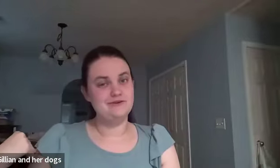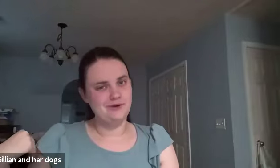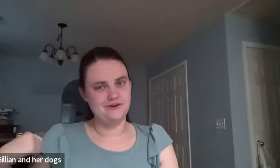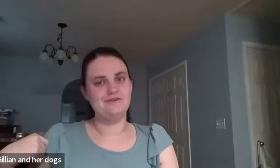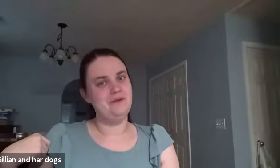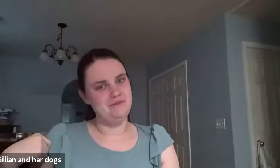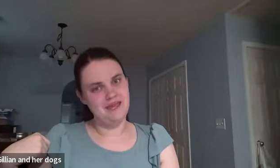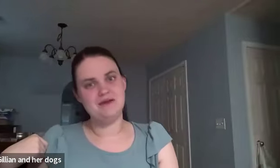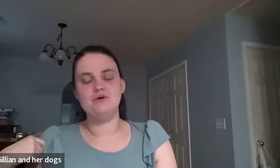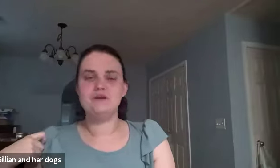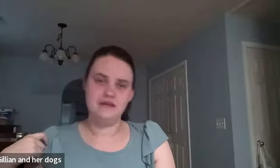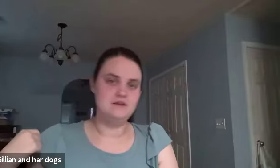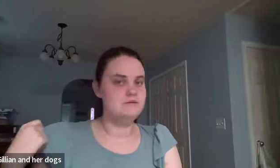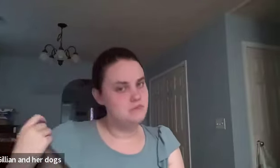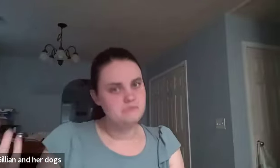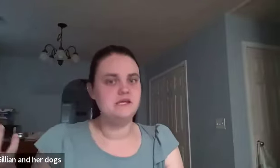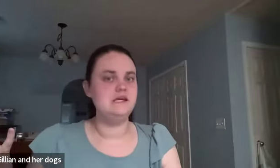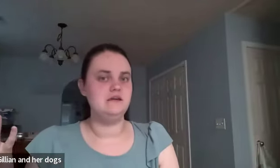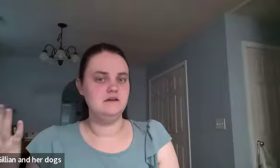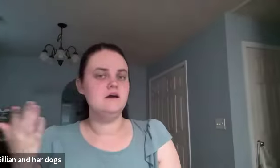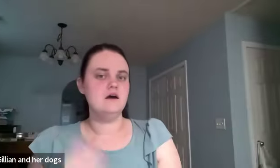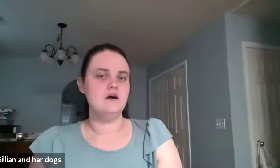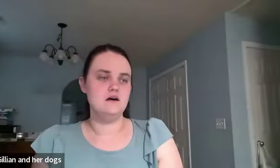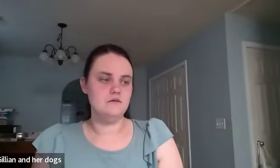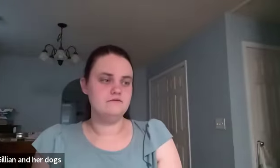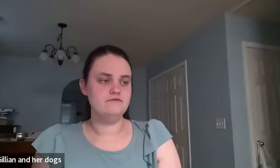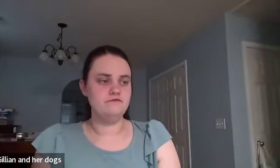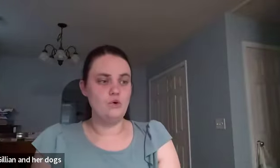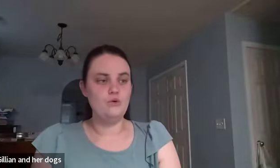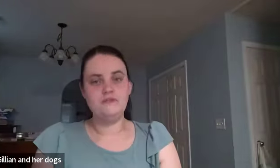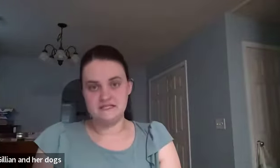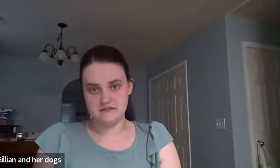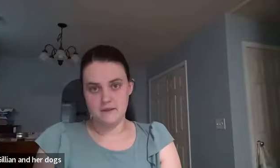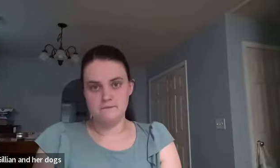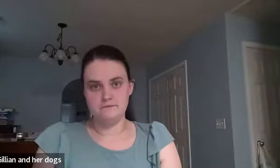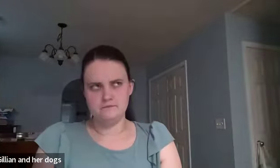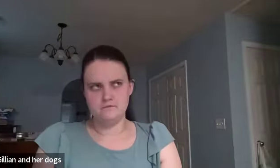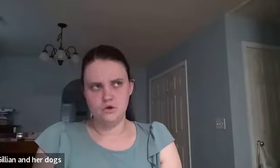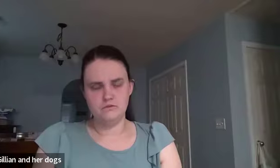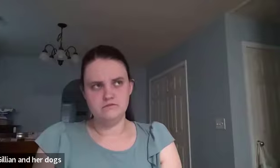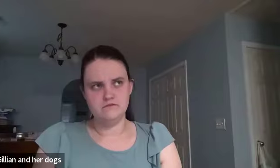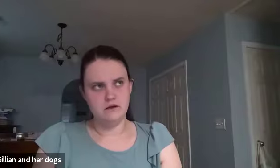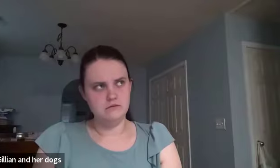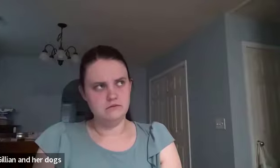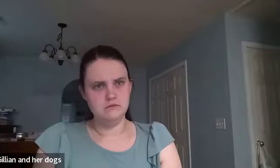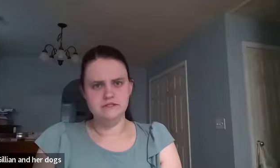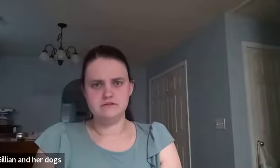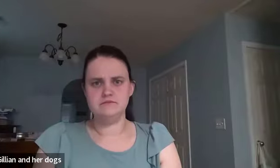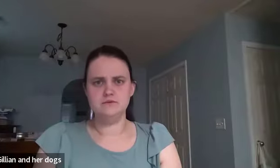different word for a baby animal, a kitten, puppy, uh, foal, things like that. Foal, fowl. Oh dear.